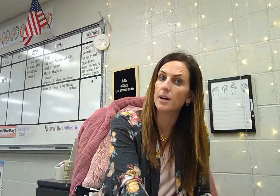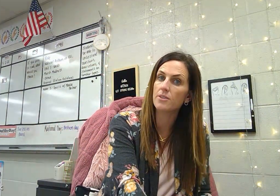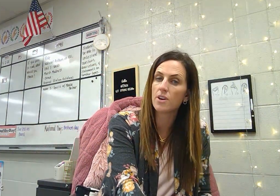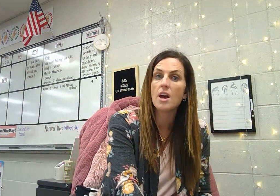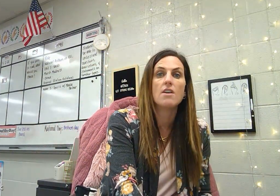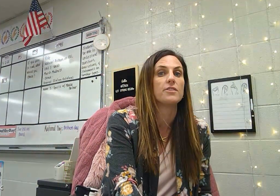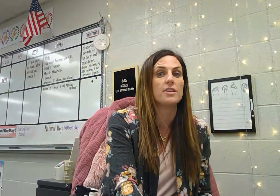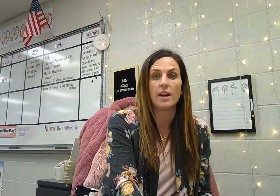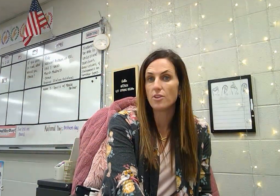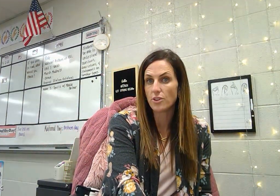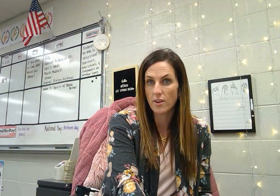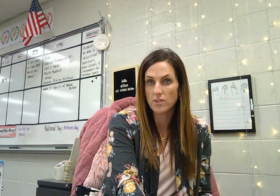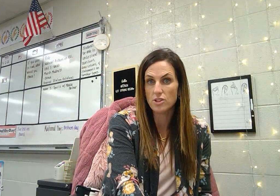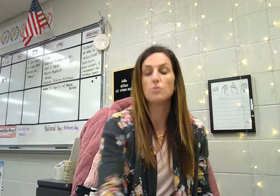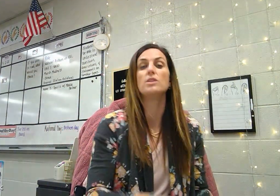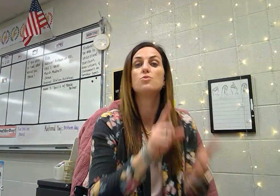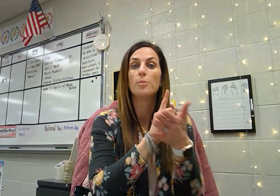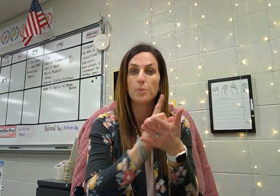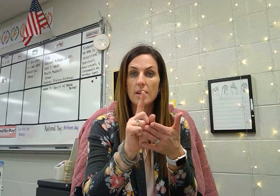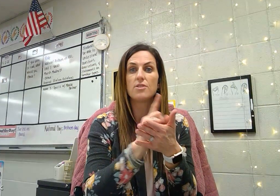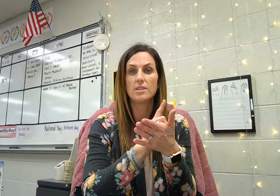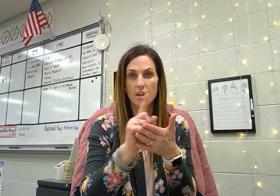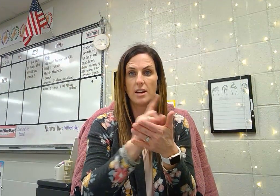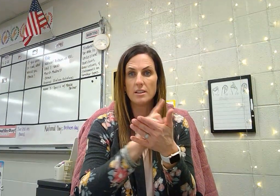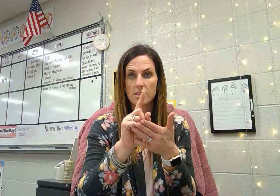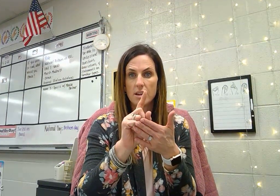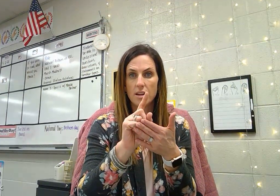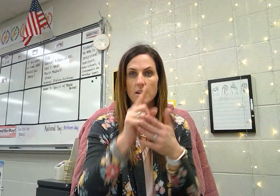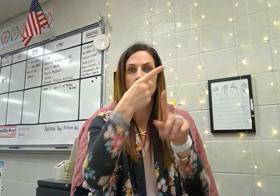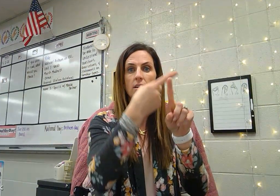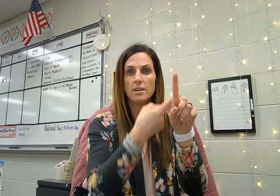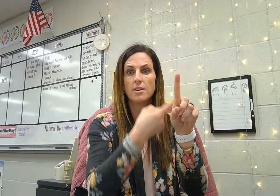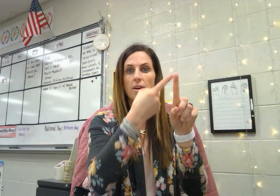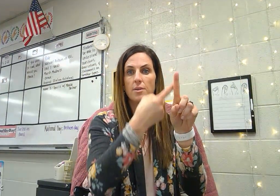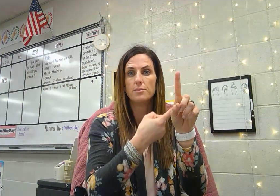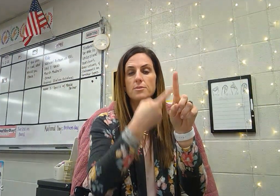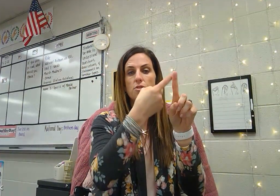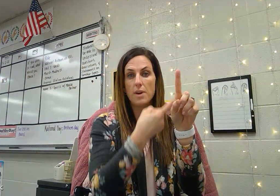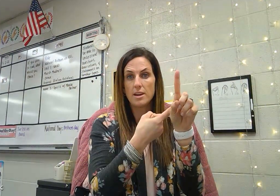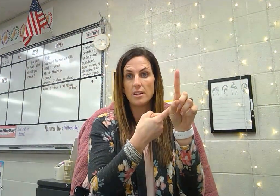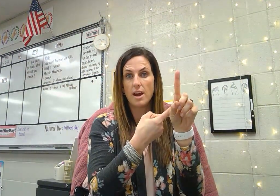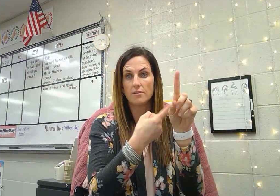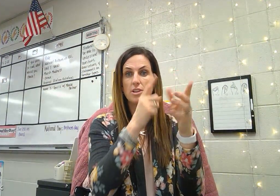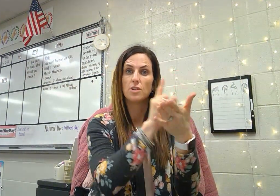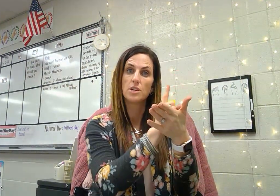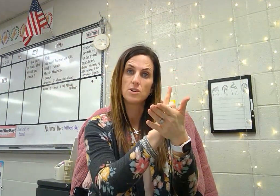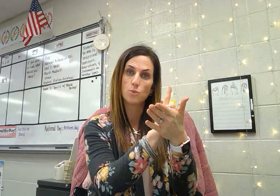month. For that, all you have to do is repeat the signs to make it an every. So here's